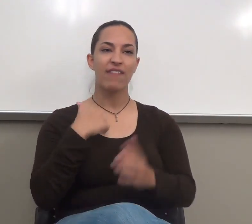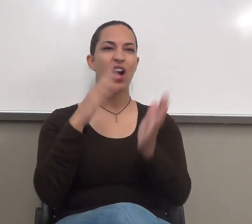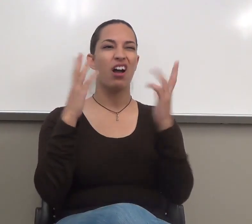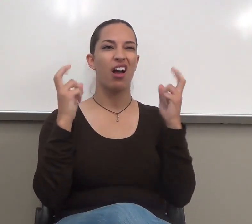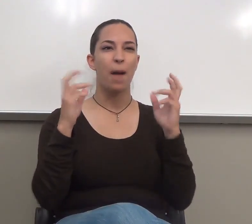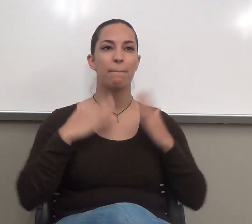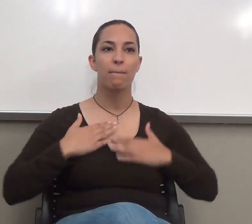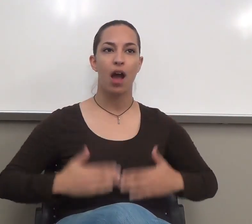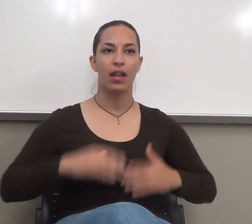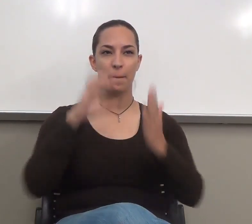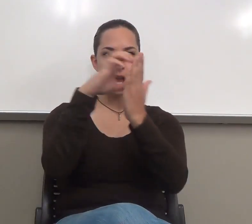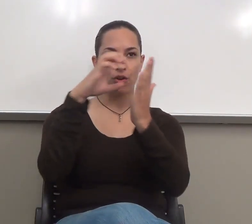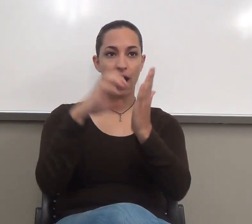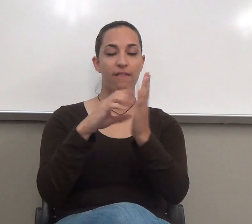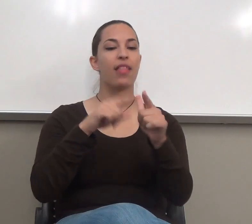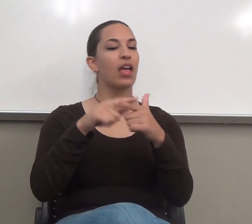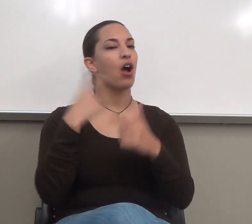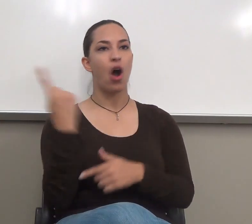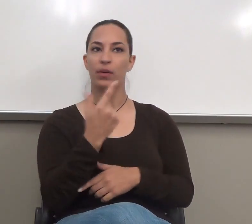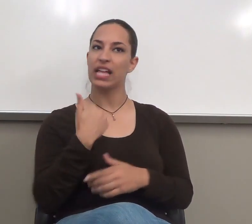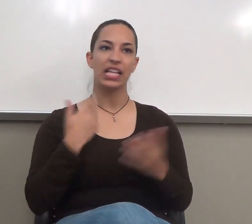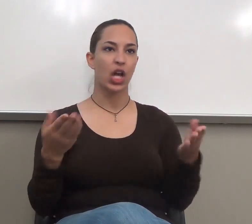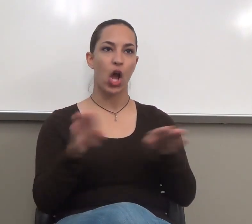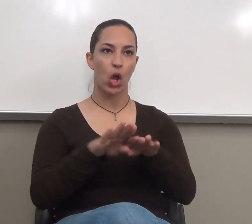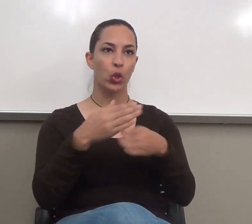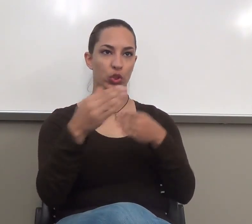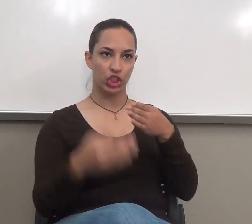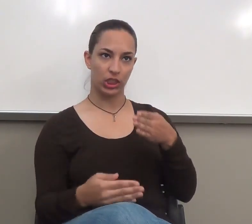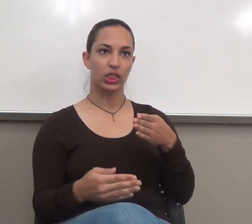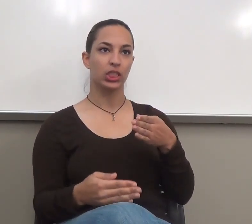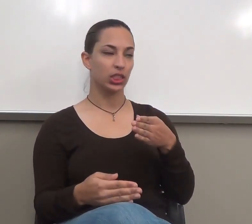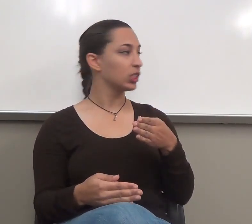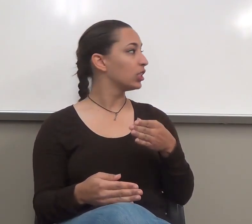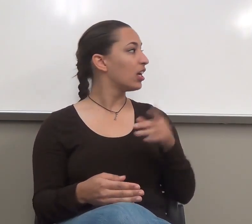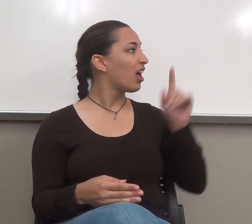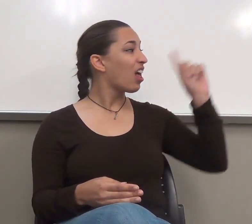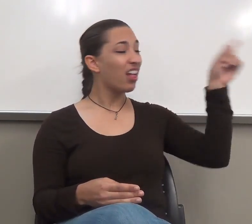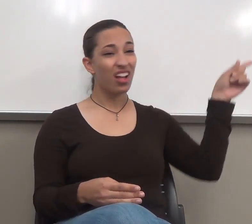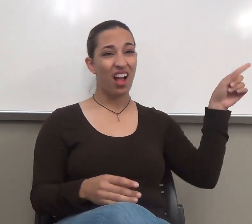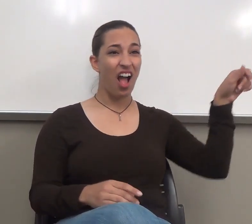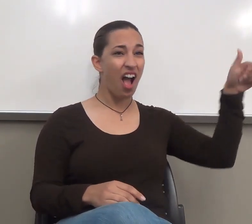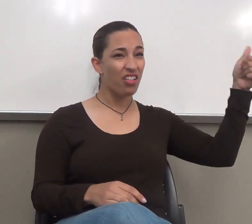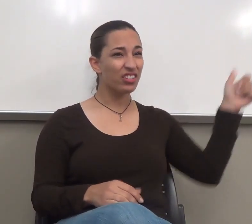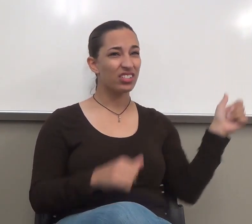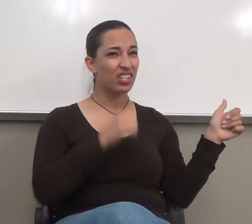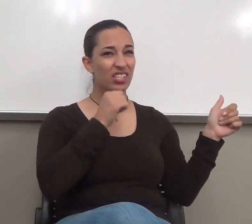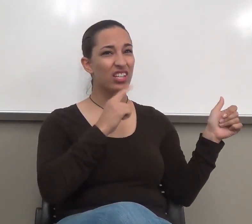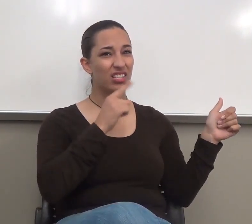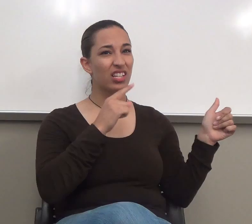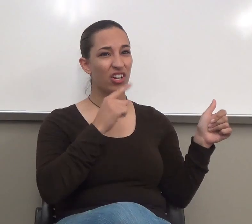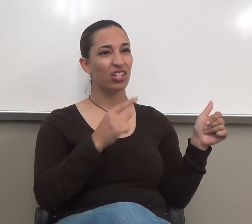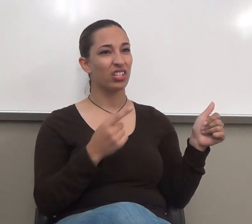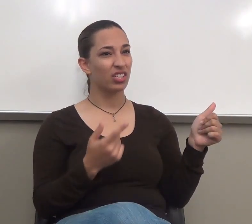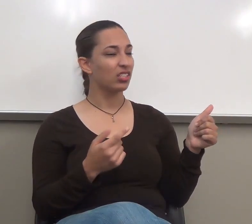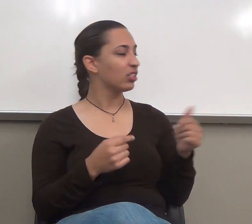An academic essay has a very formal shape to it. It always has an introduction, it always has